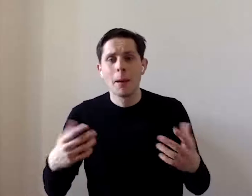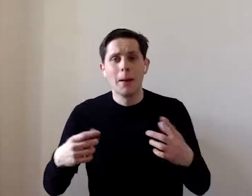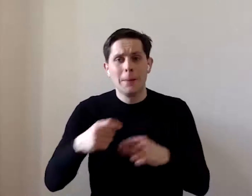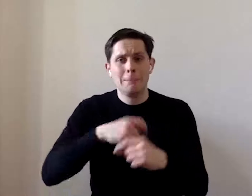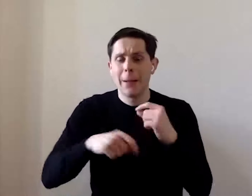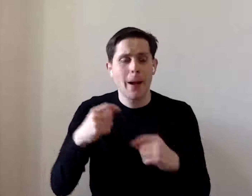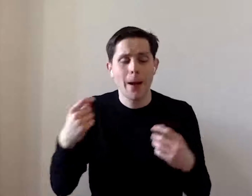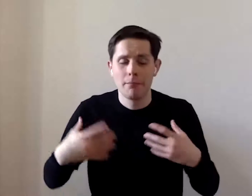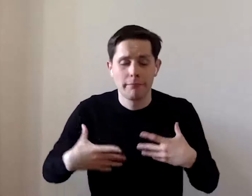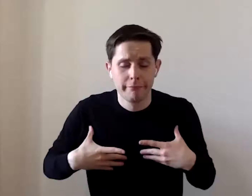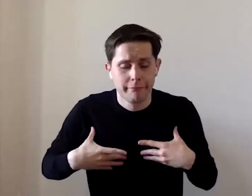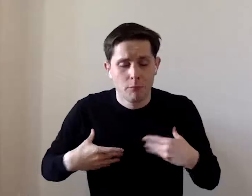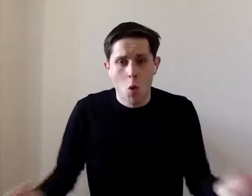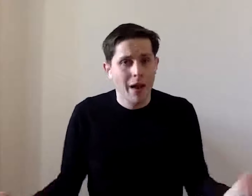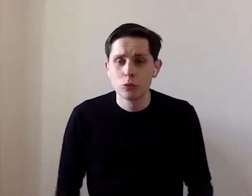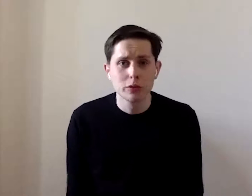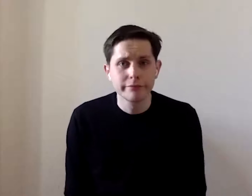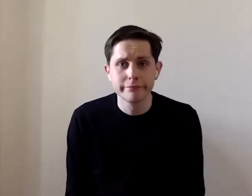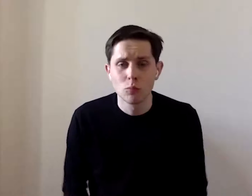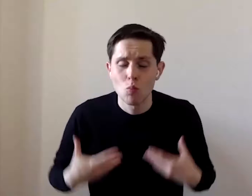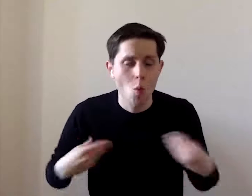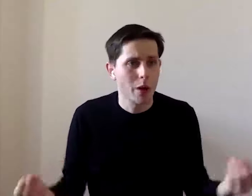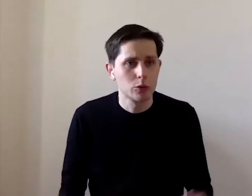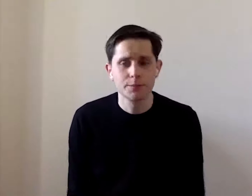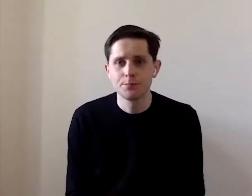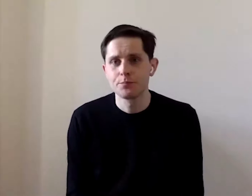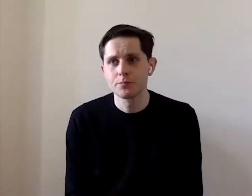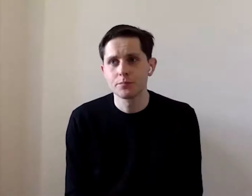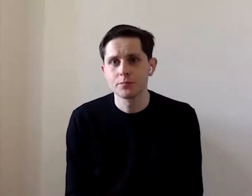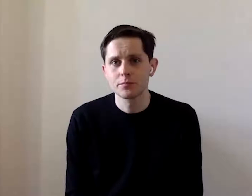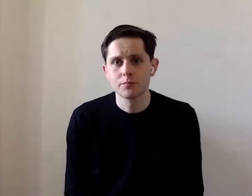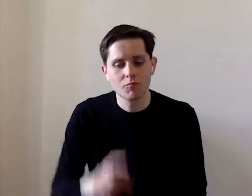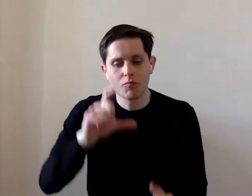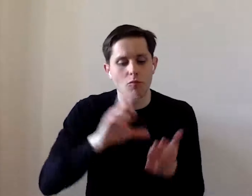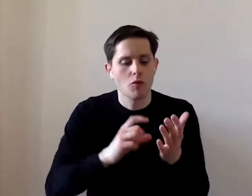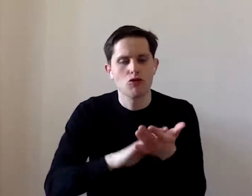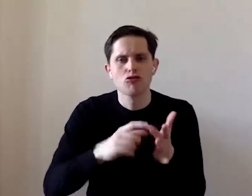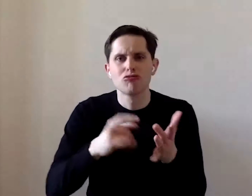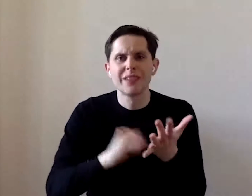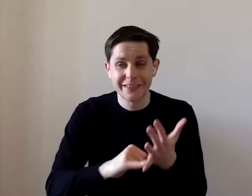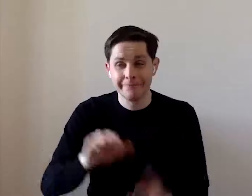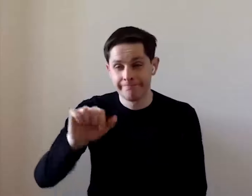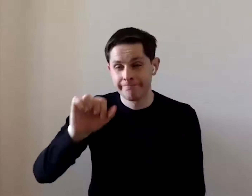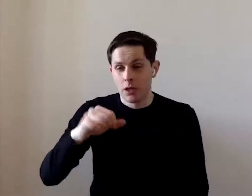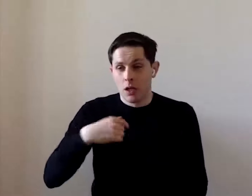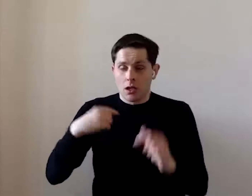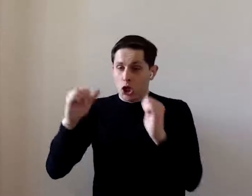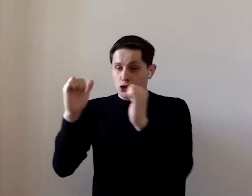in a place and do the course that you love. It's not neutral and it's even more tiring. Yeah, it's interesting.